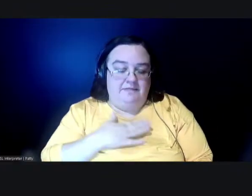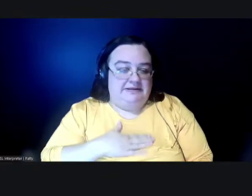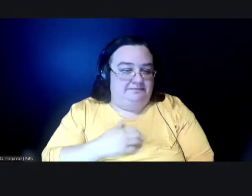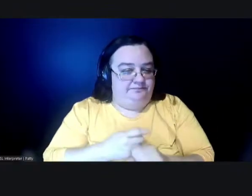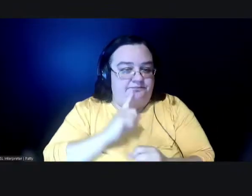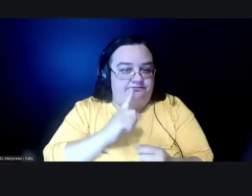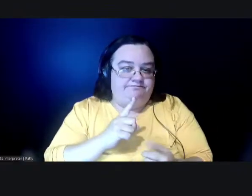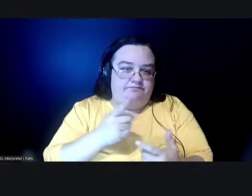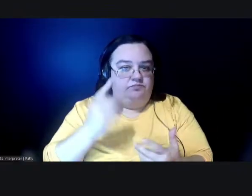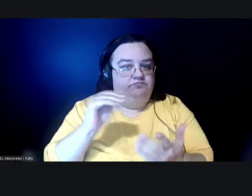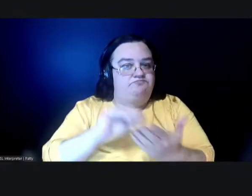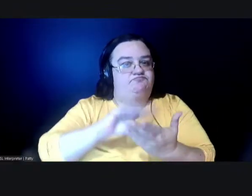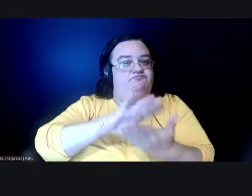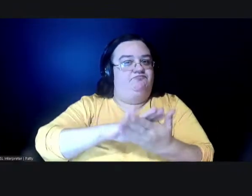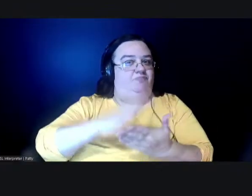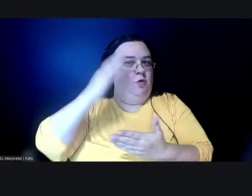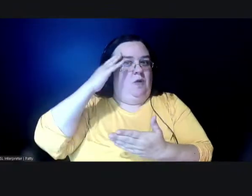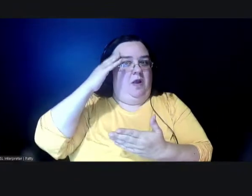radar.